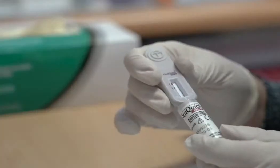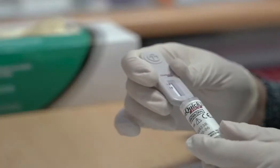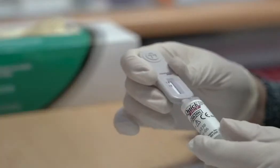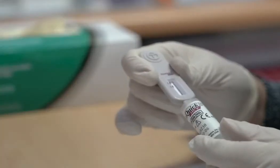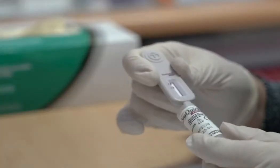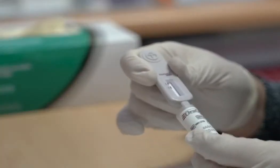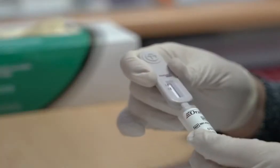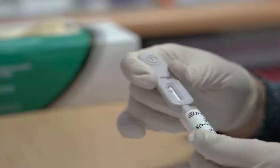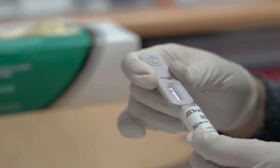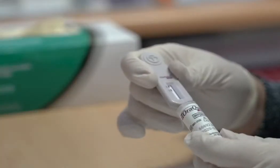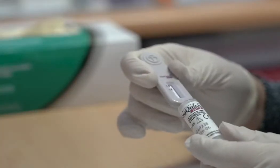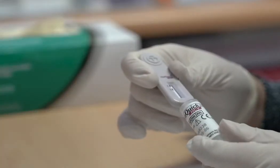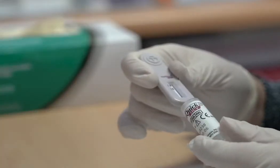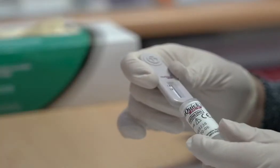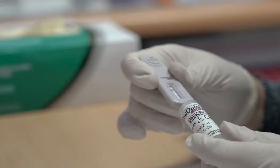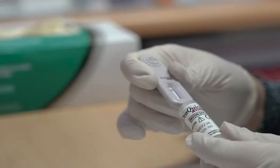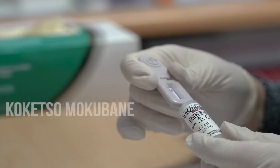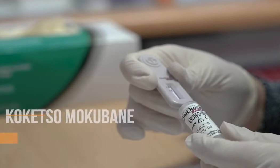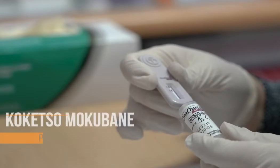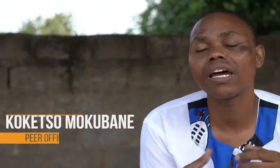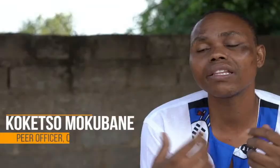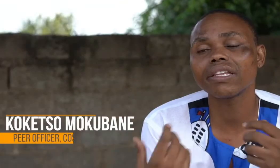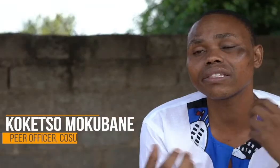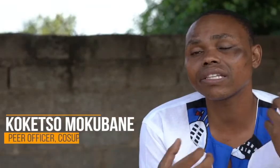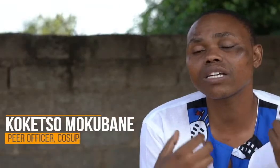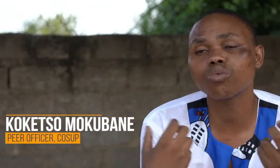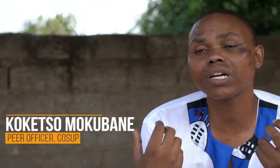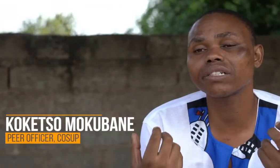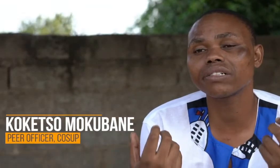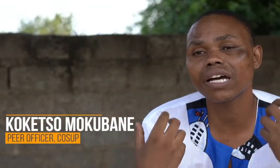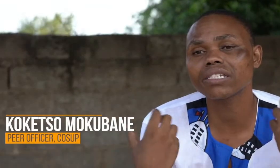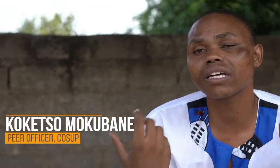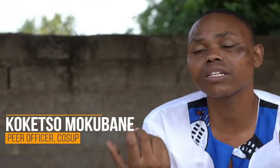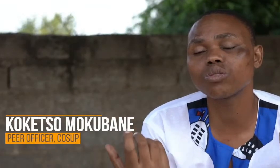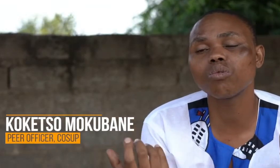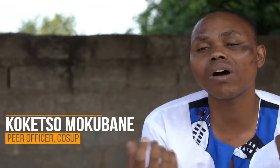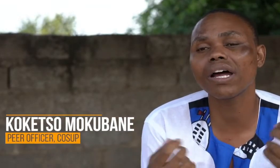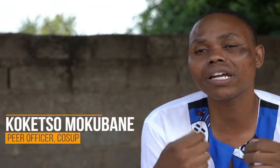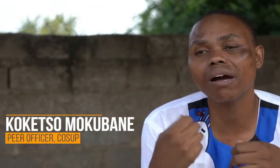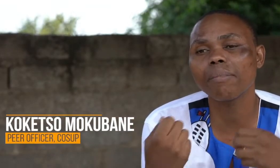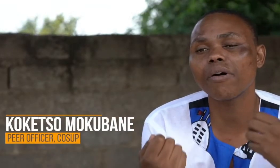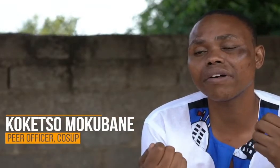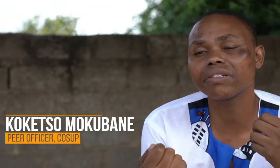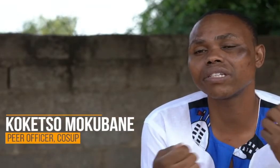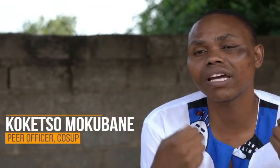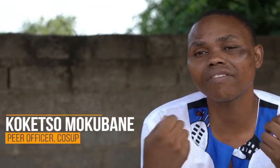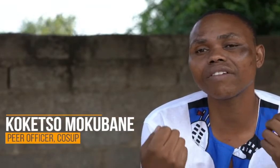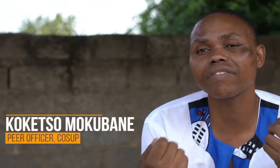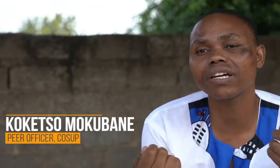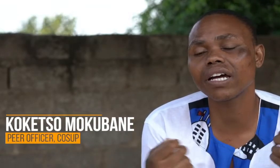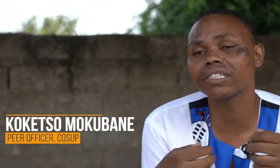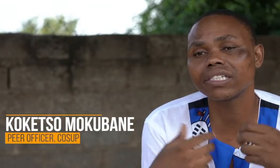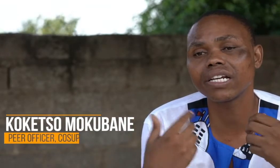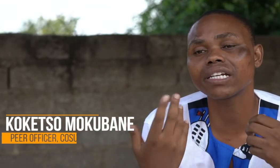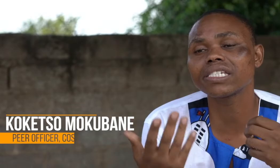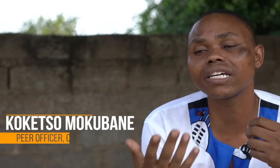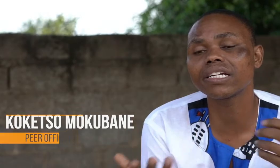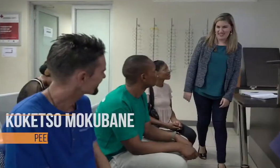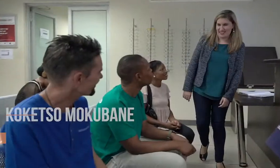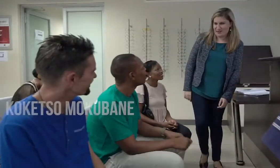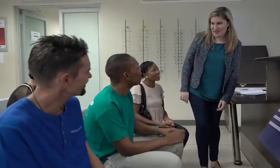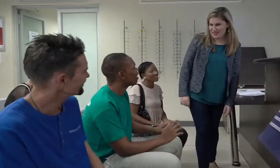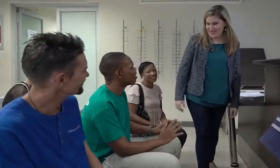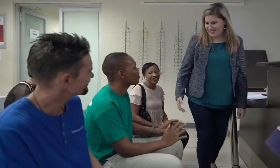As there was no awareness on Hep C, and then that's when I started to worry about everything until